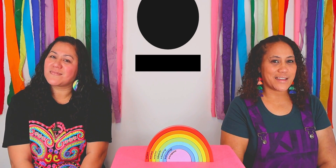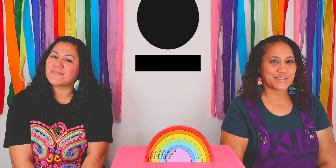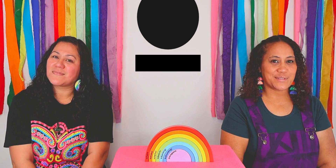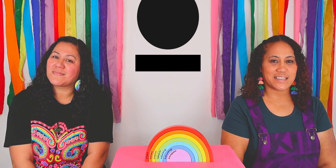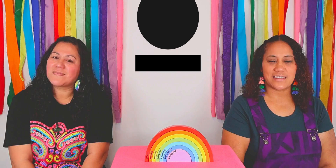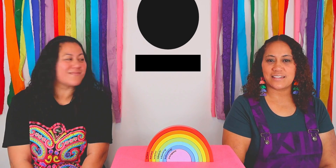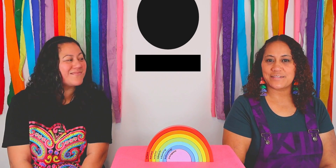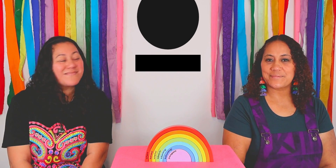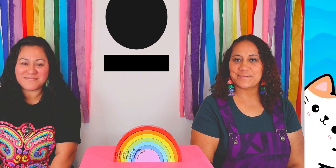song together?